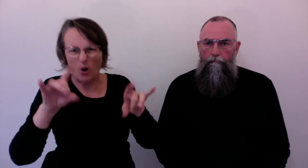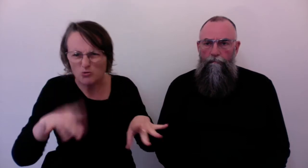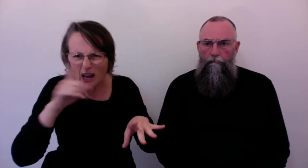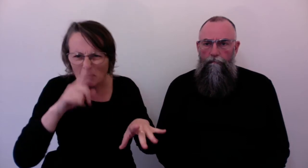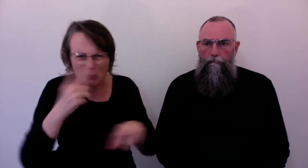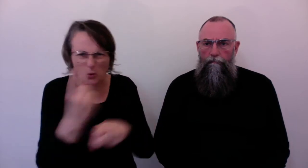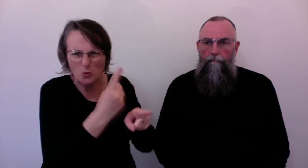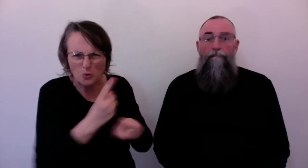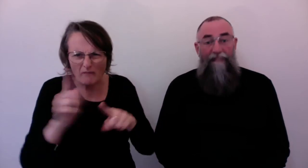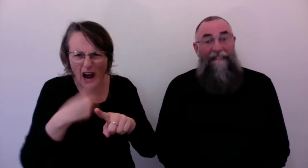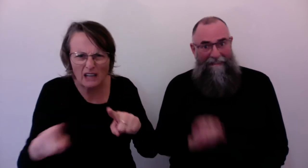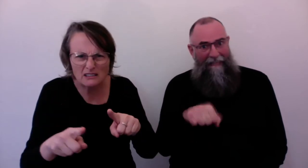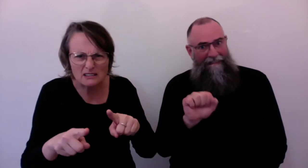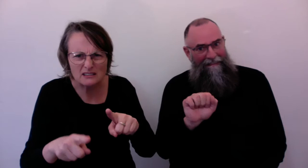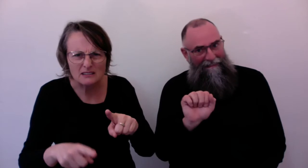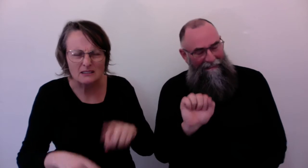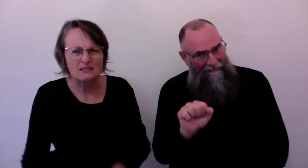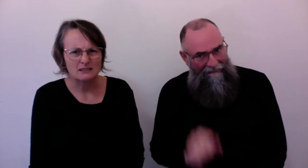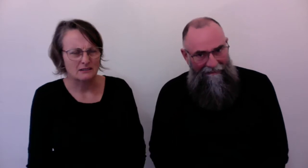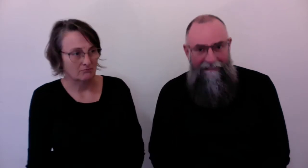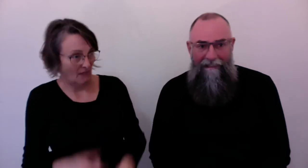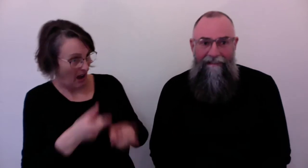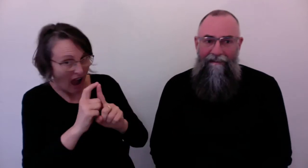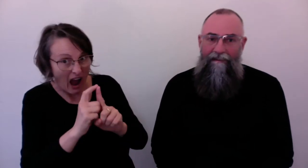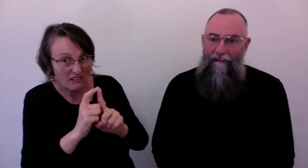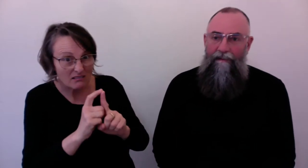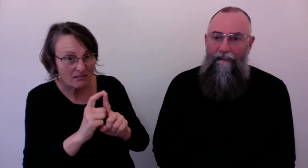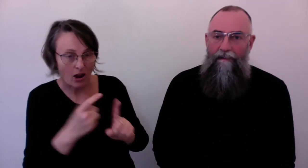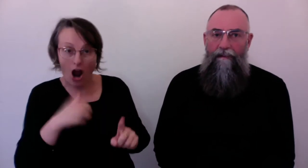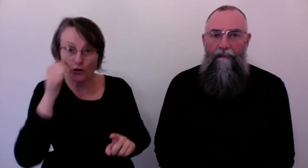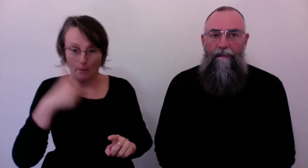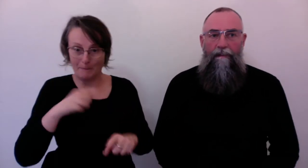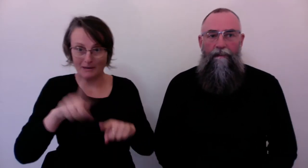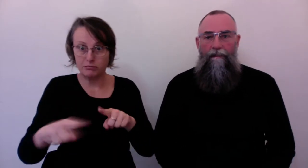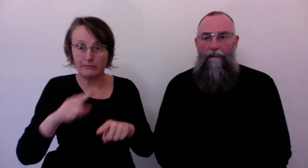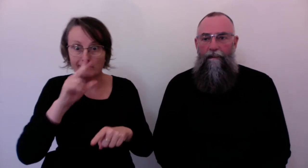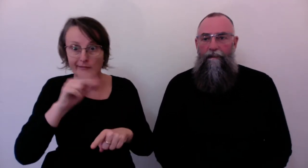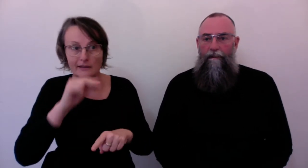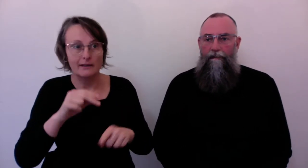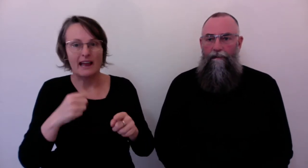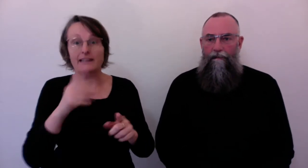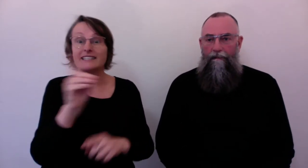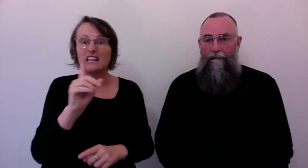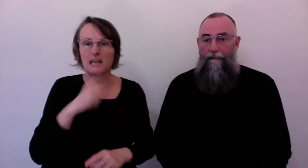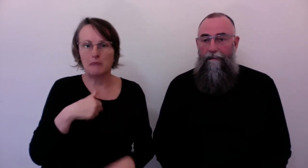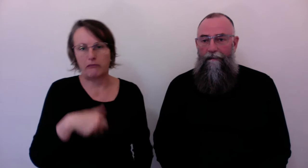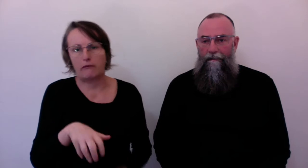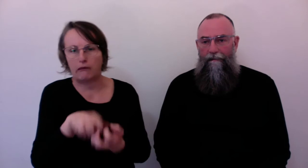Yes. As a people, it must be tough. I know I speak fast. I mean, I dribble out of my mouth. It's just one. Well, Dulcet how do